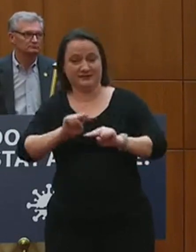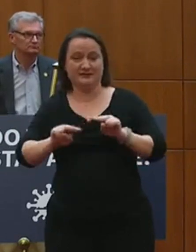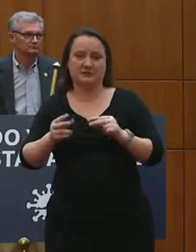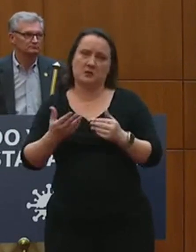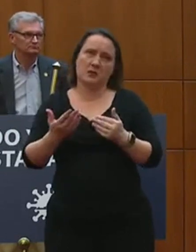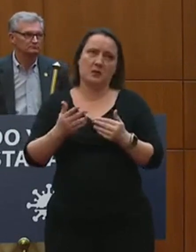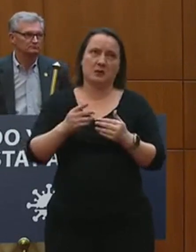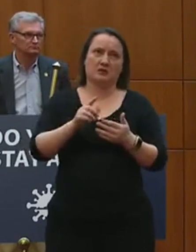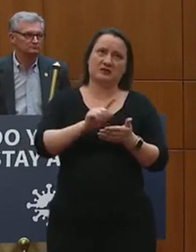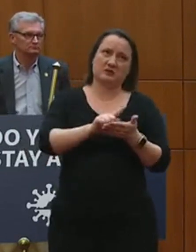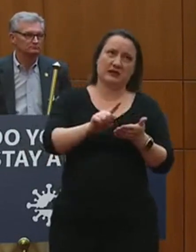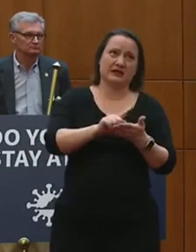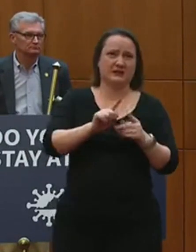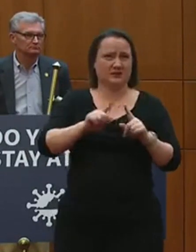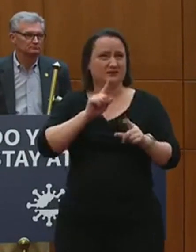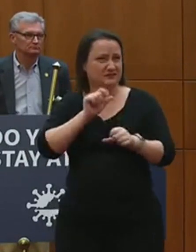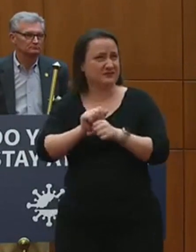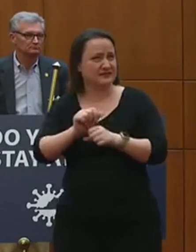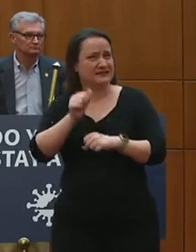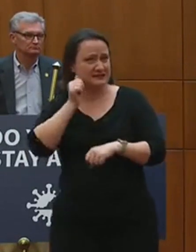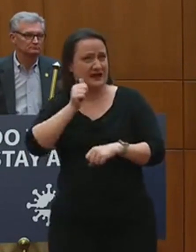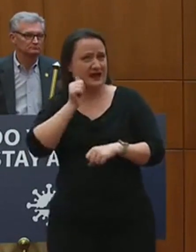but really daily basis.